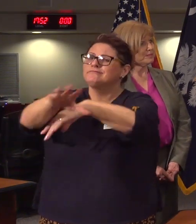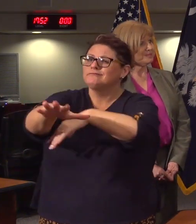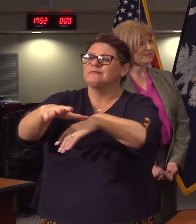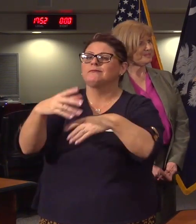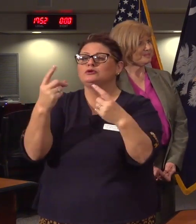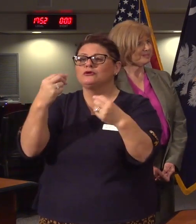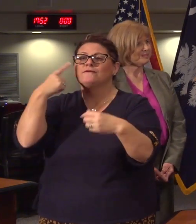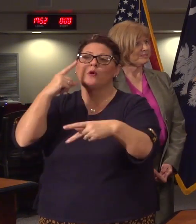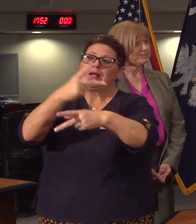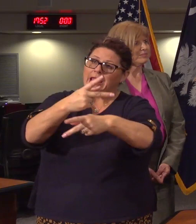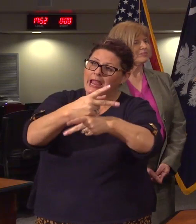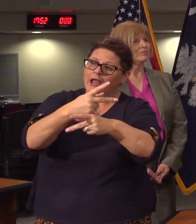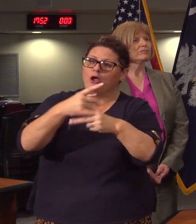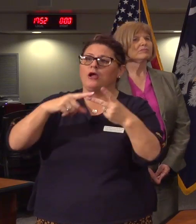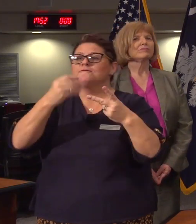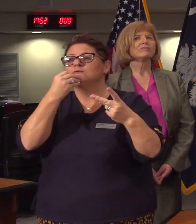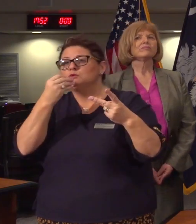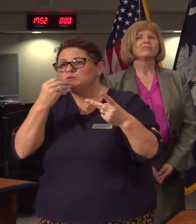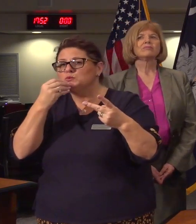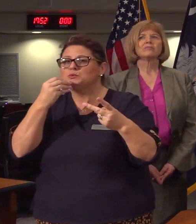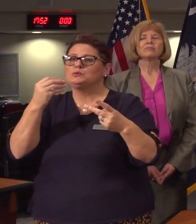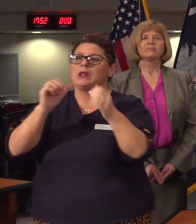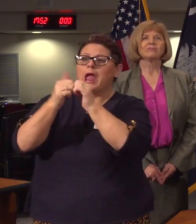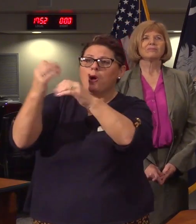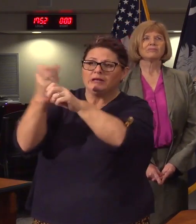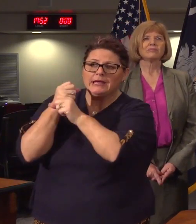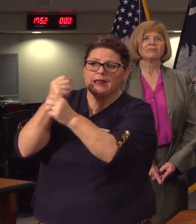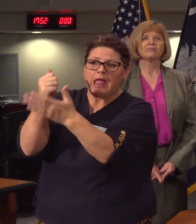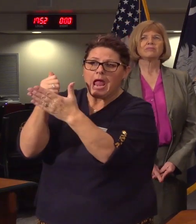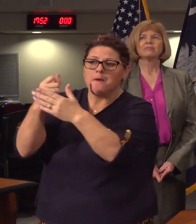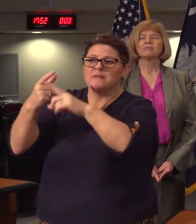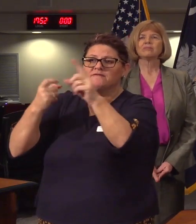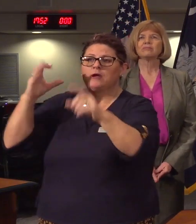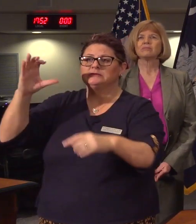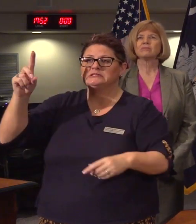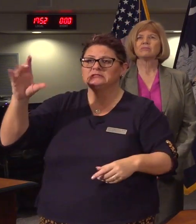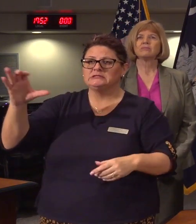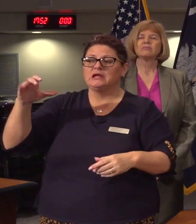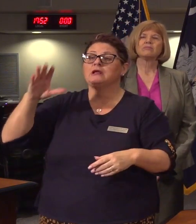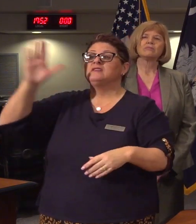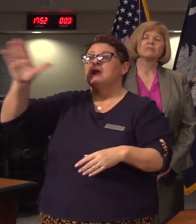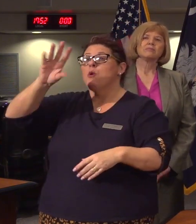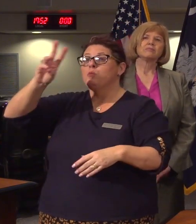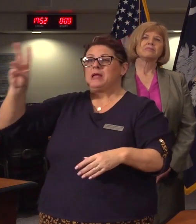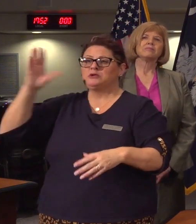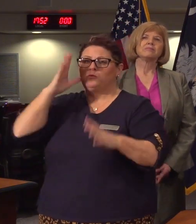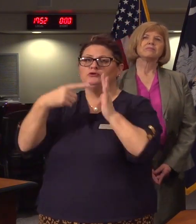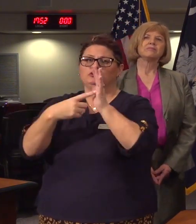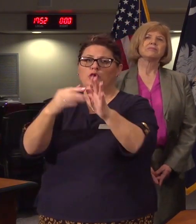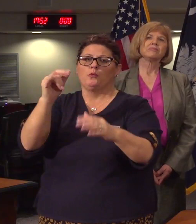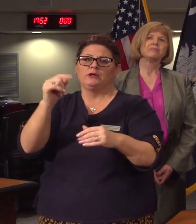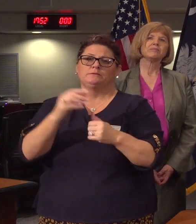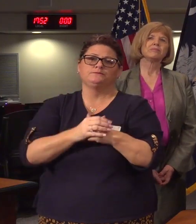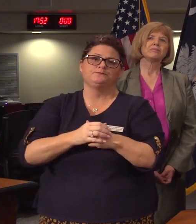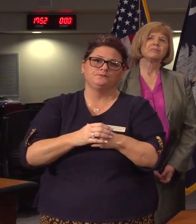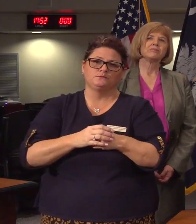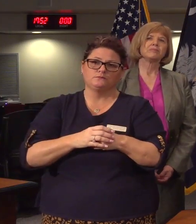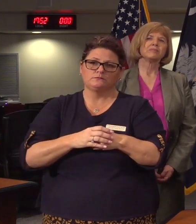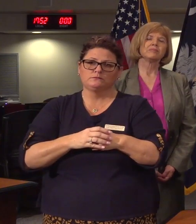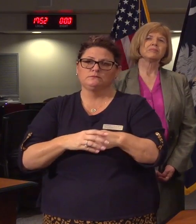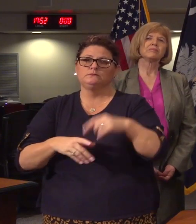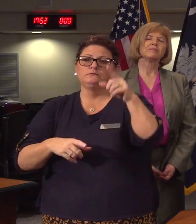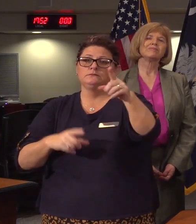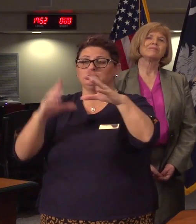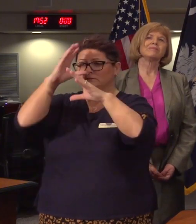food, and to provide assistance. So that information is on the CDC website. Now, President Trump just announced working closely with the